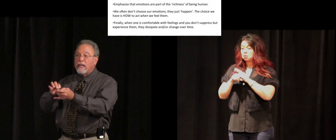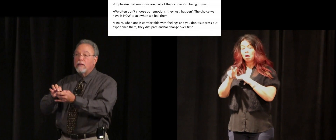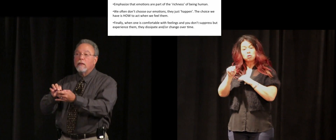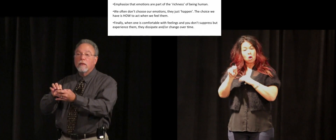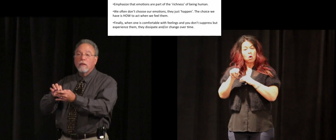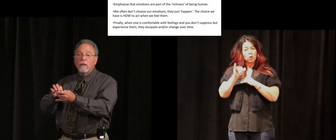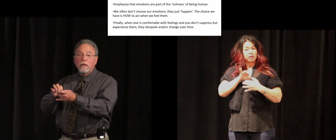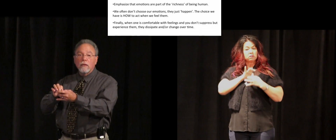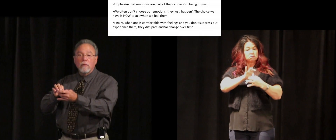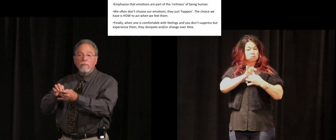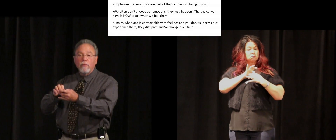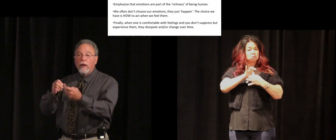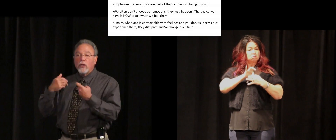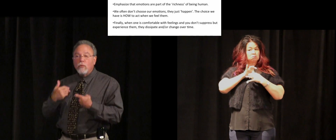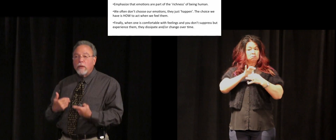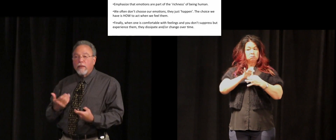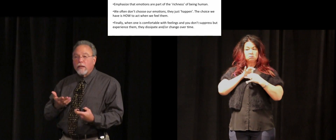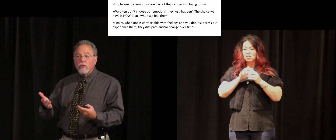my first breakup.